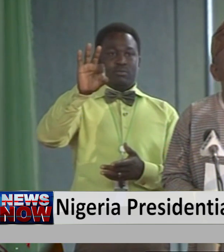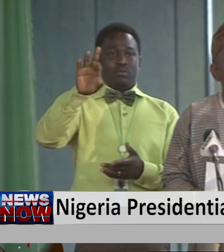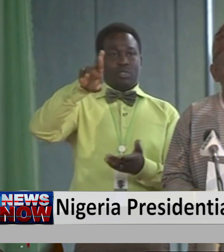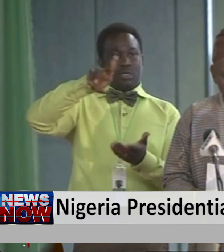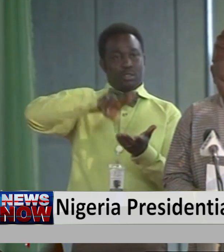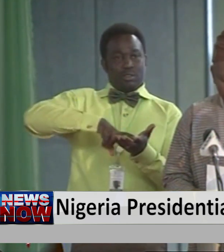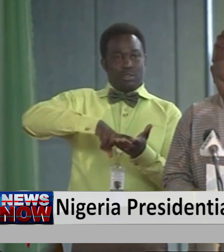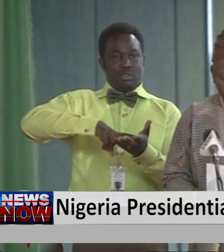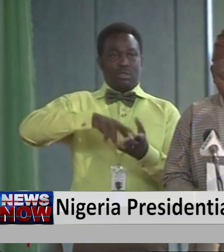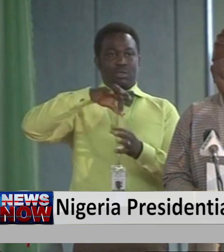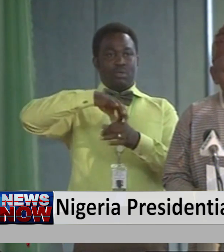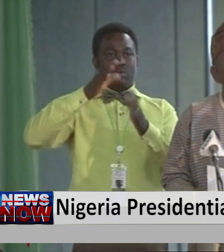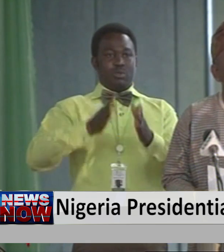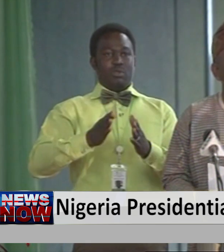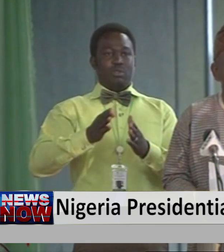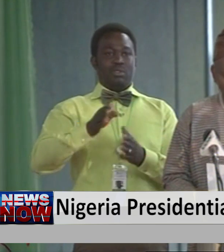Accredited voters,